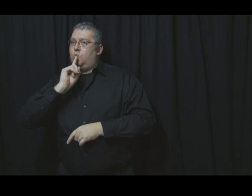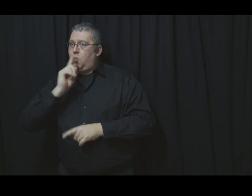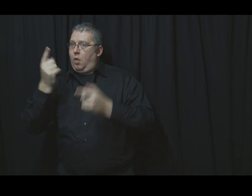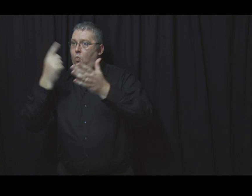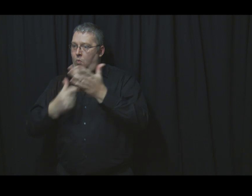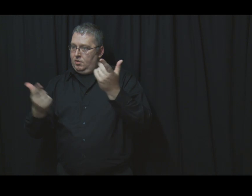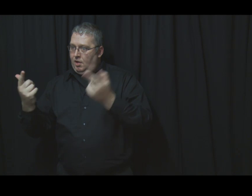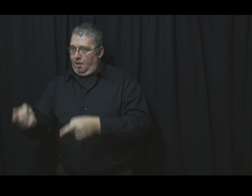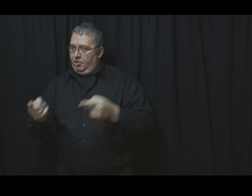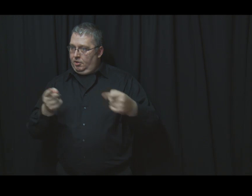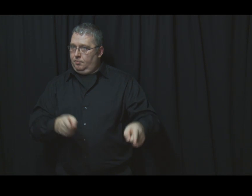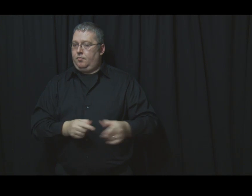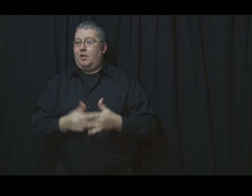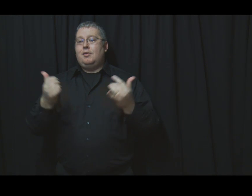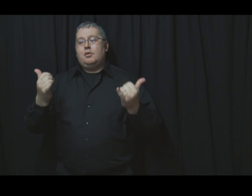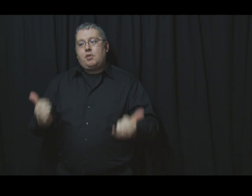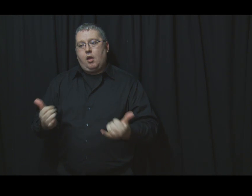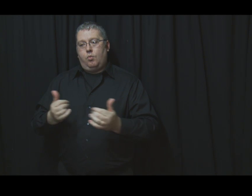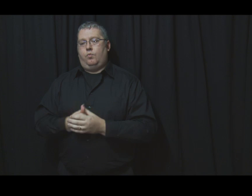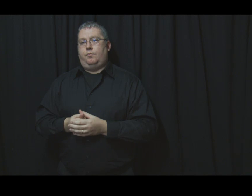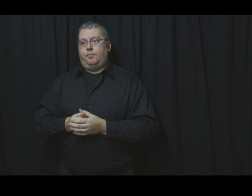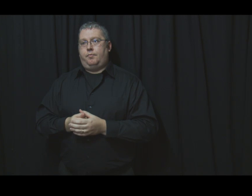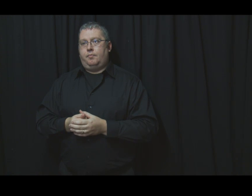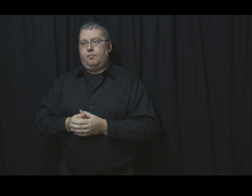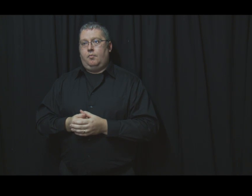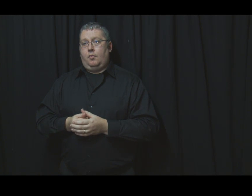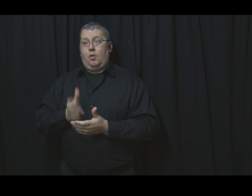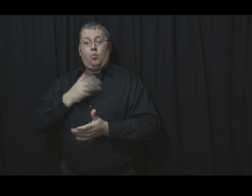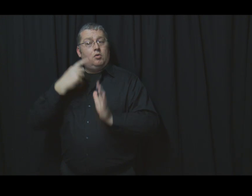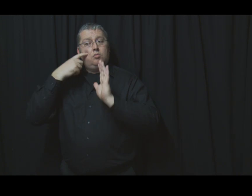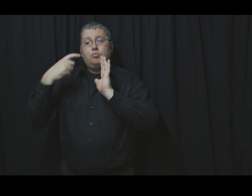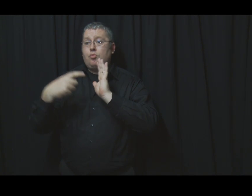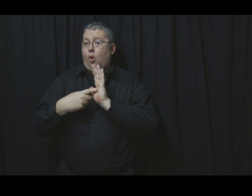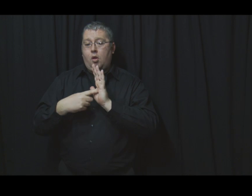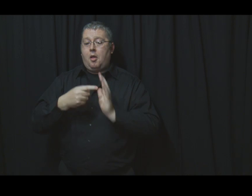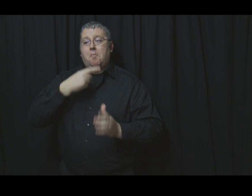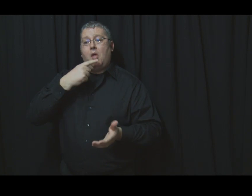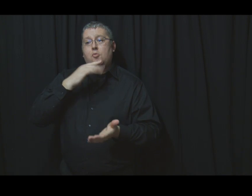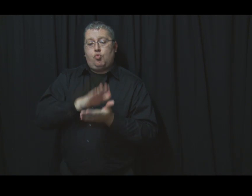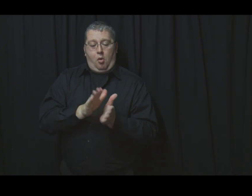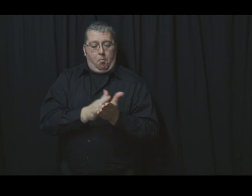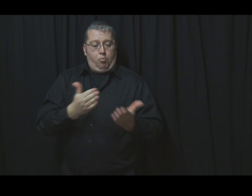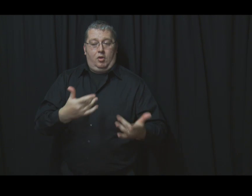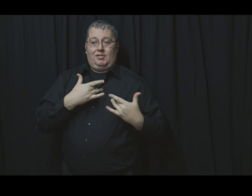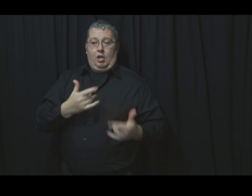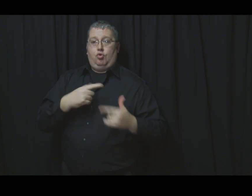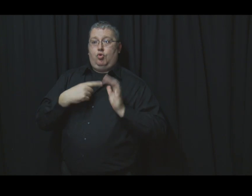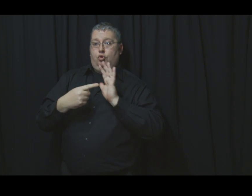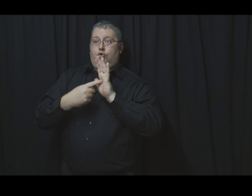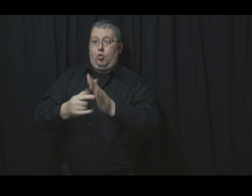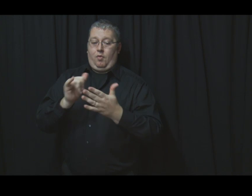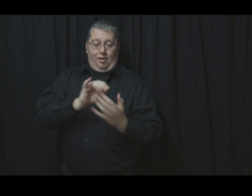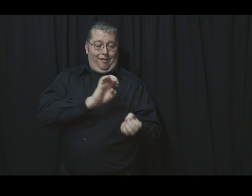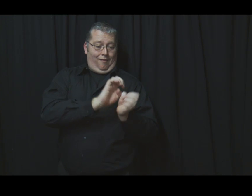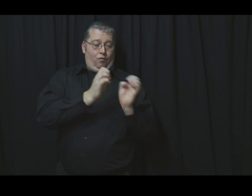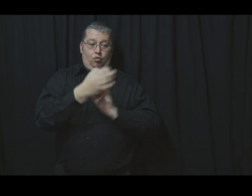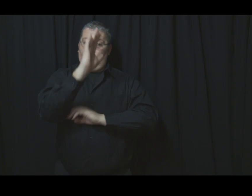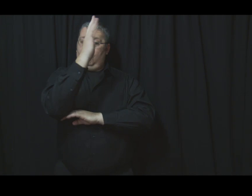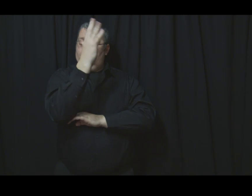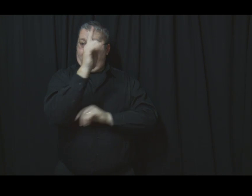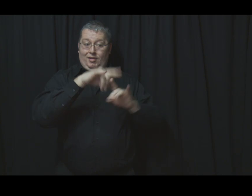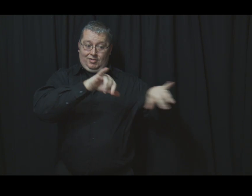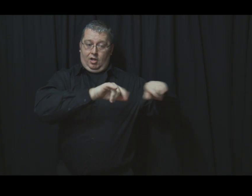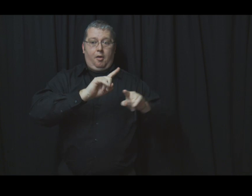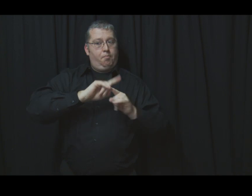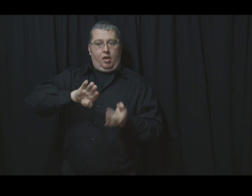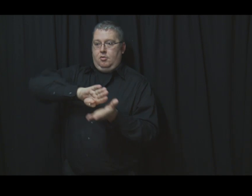happening. Now, what we found is that public school textbooks present the evolutionary tree as science, but reject the creation